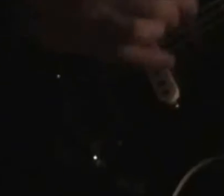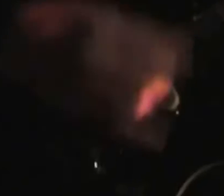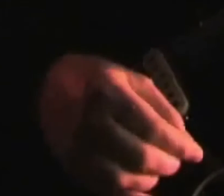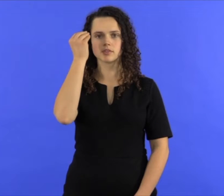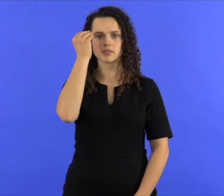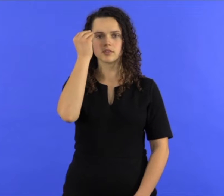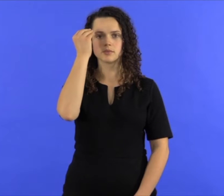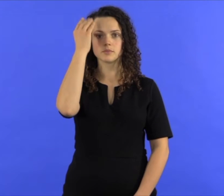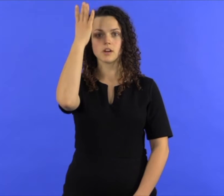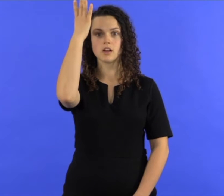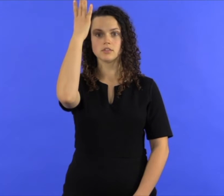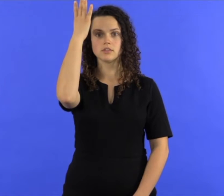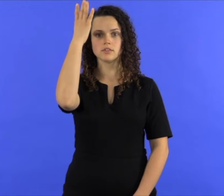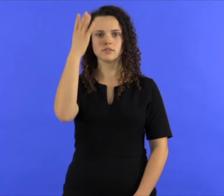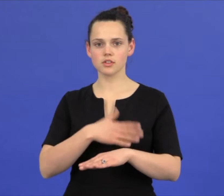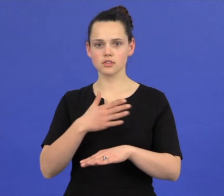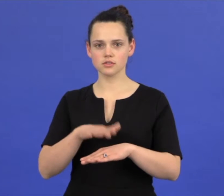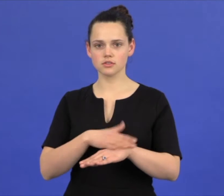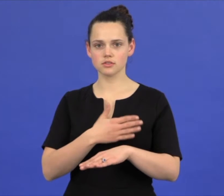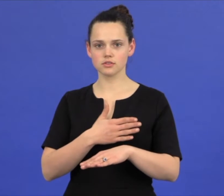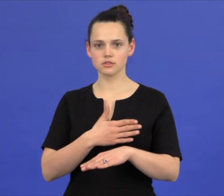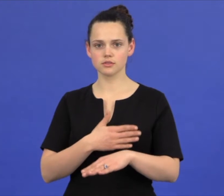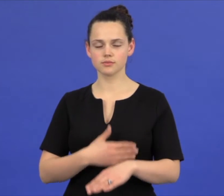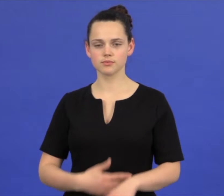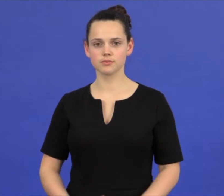Cool for cats